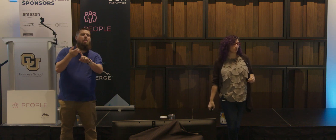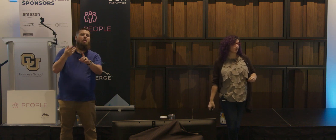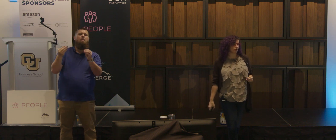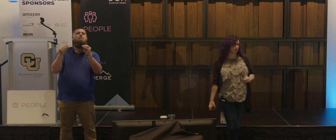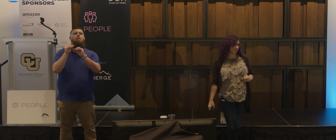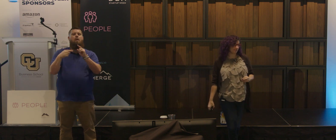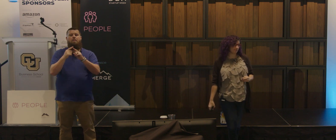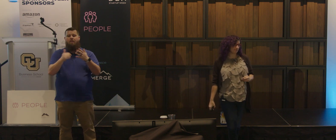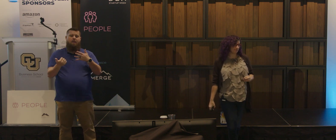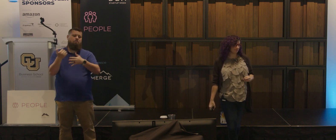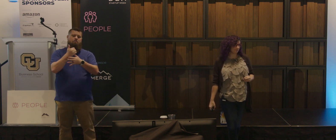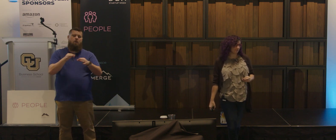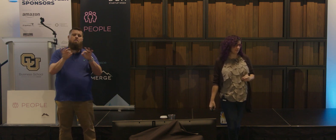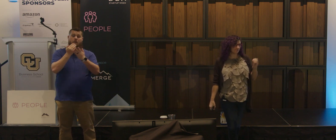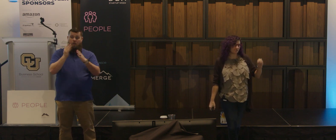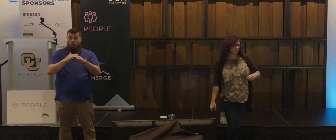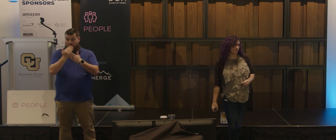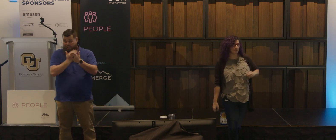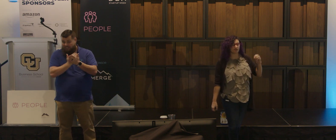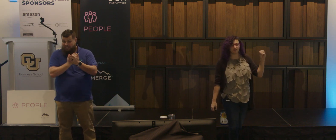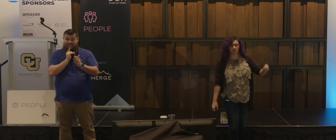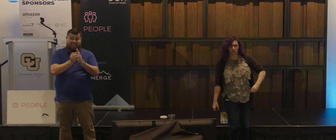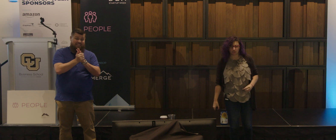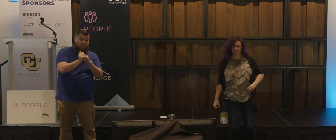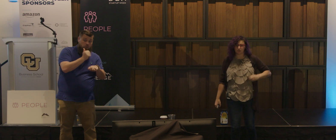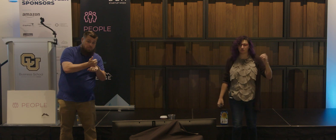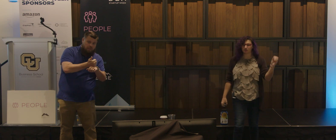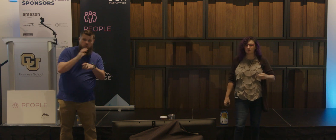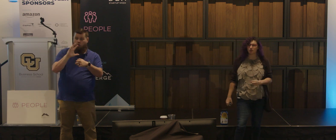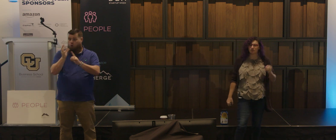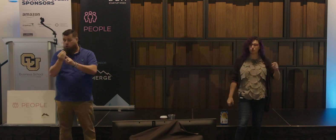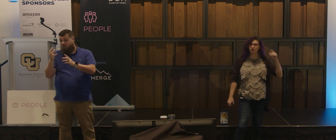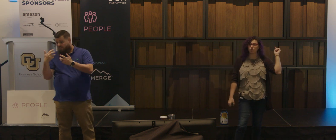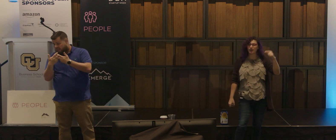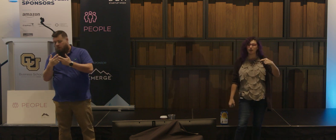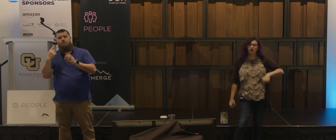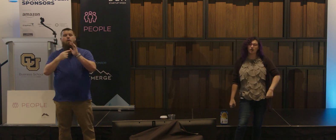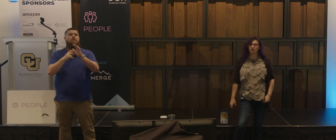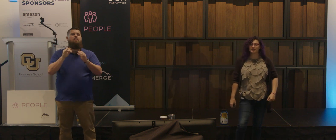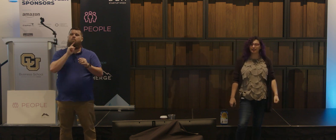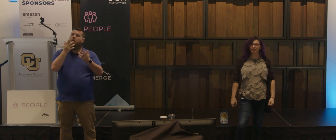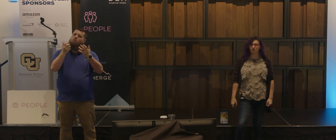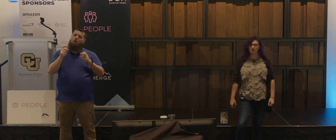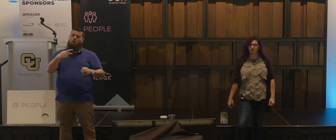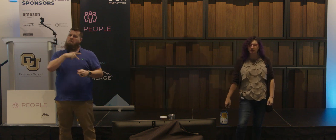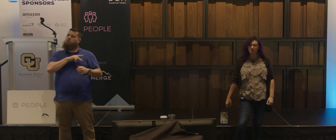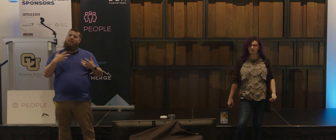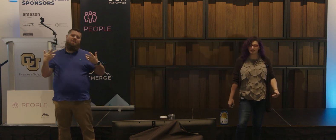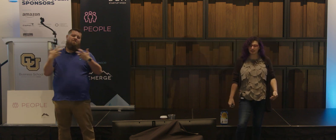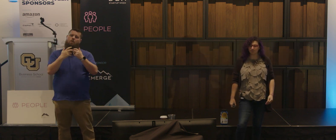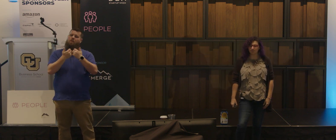most important thing on your list? Is it skills-based? Is it culture fit? So for example, if you really want a personality that fits